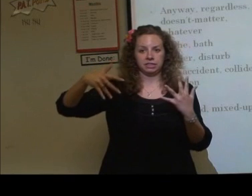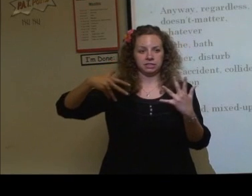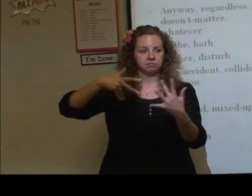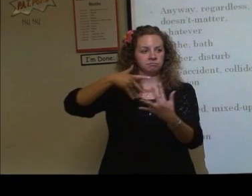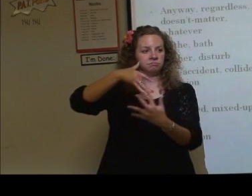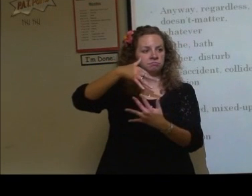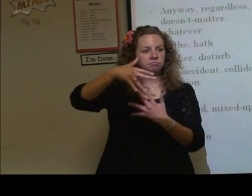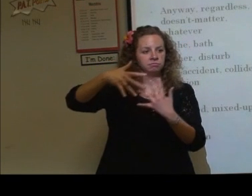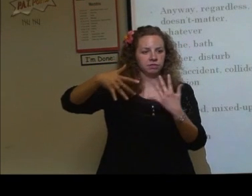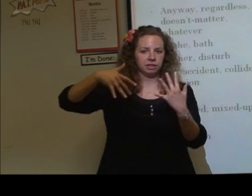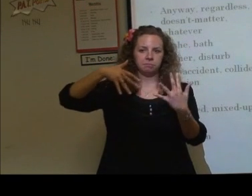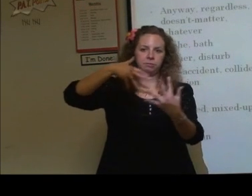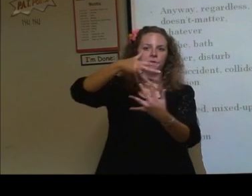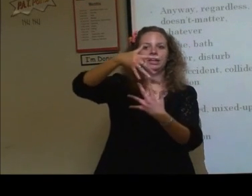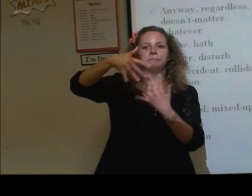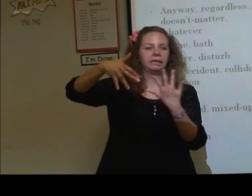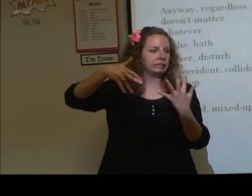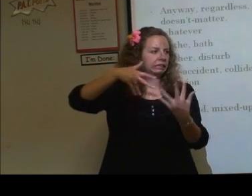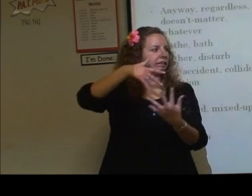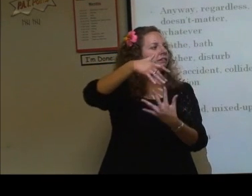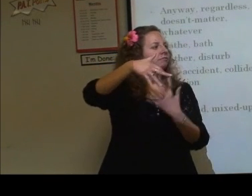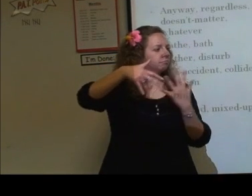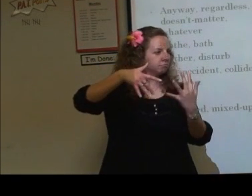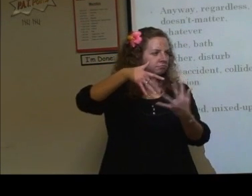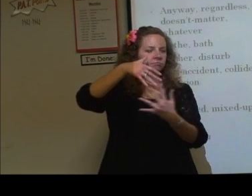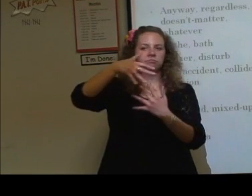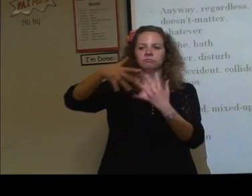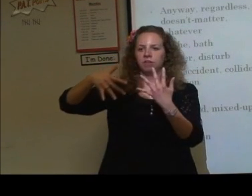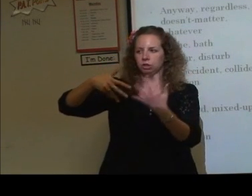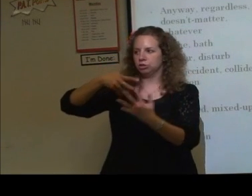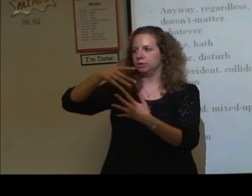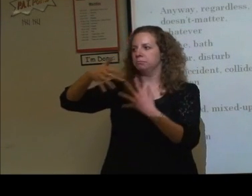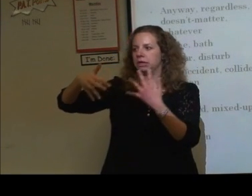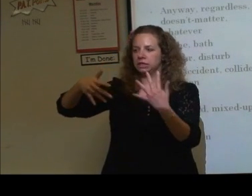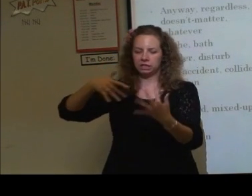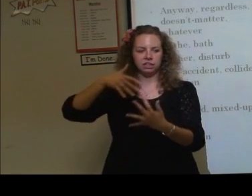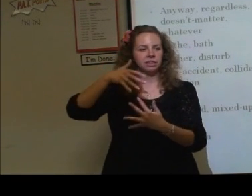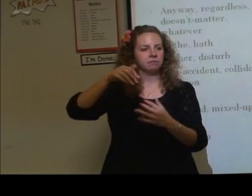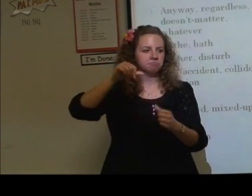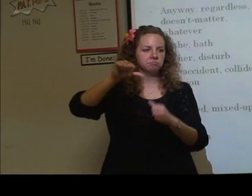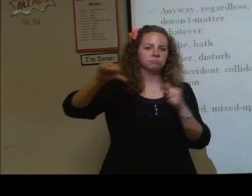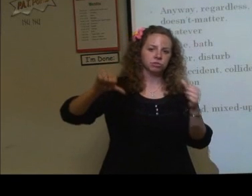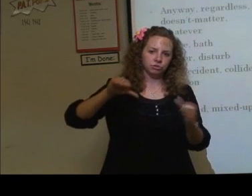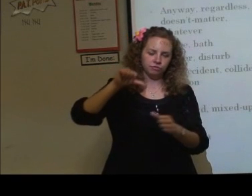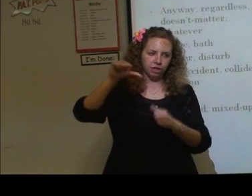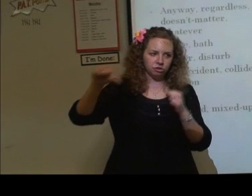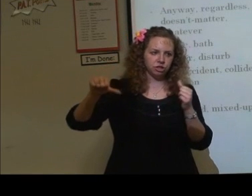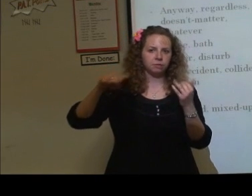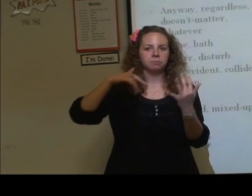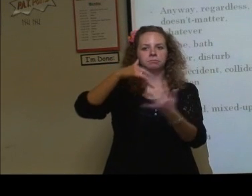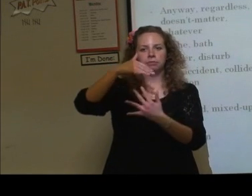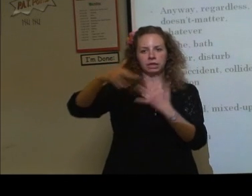this. Like people like mingling. Fellowship, mingling. So fellowship,